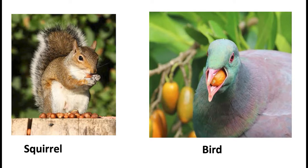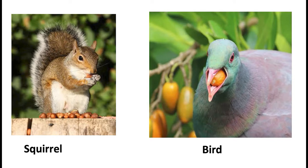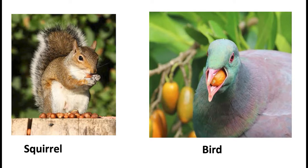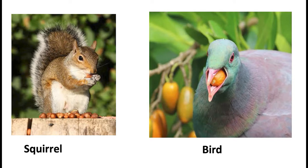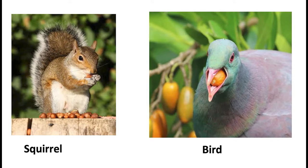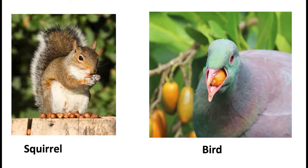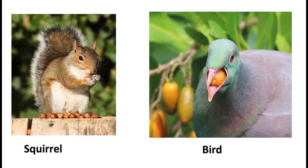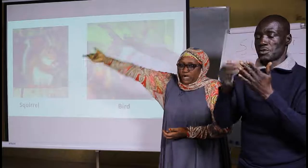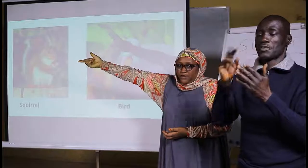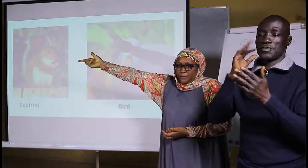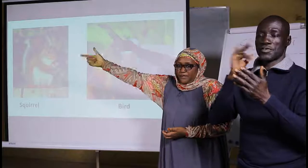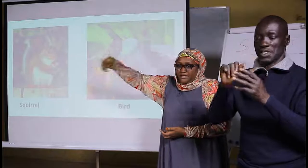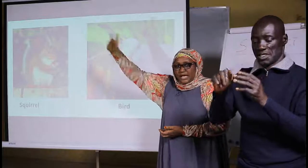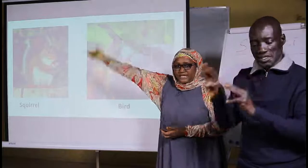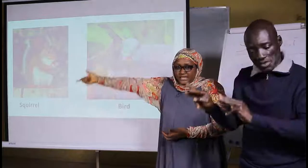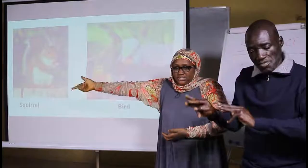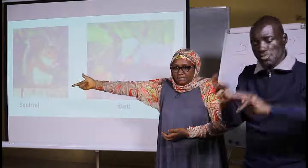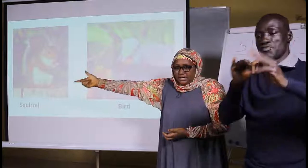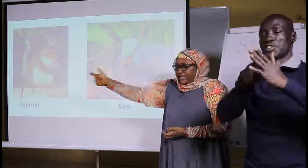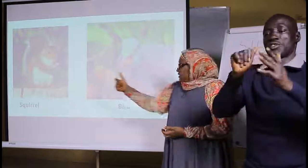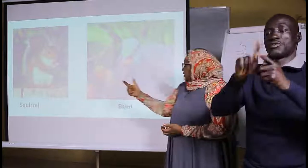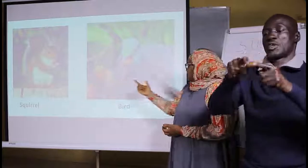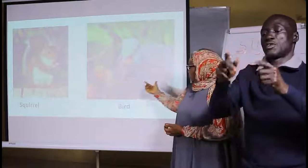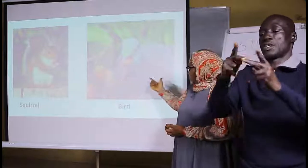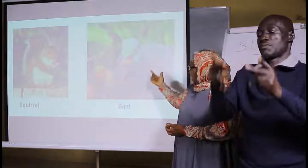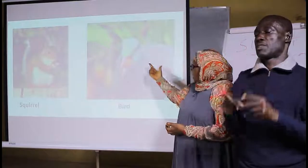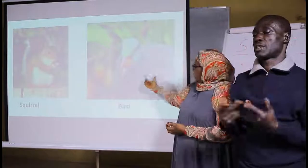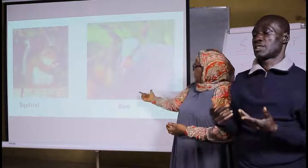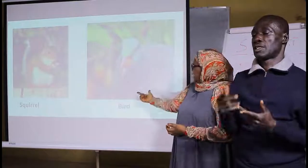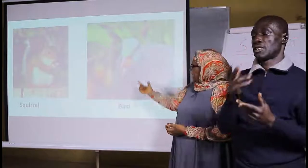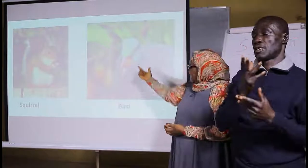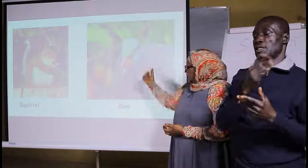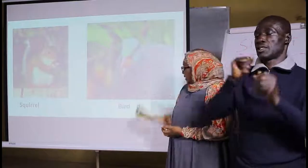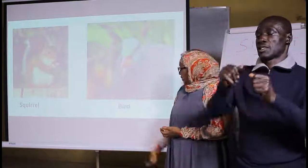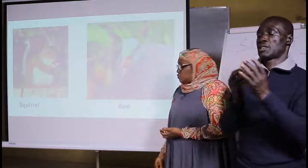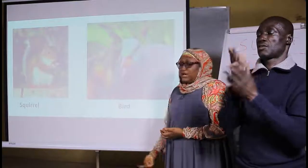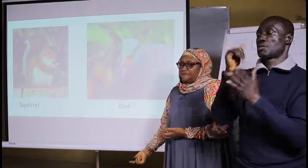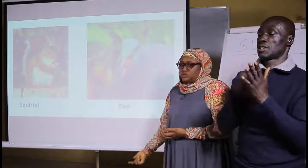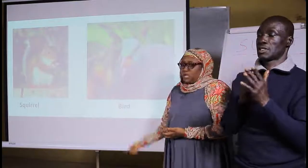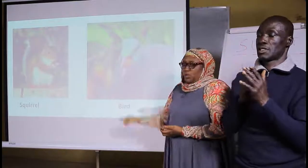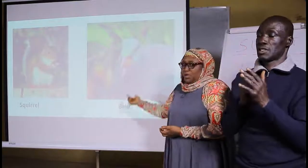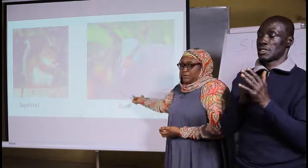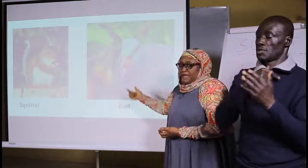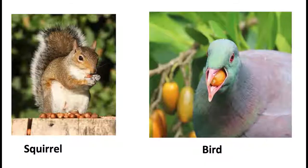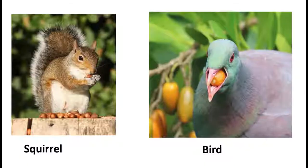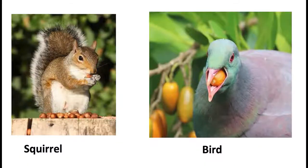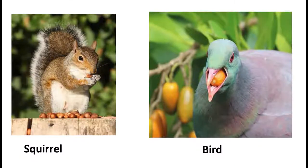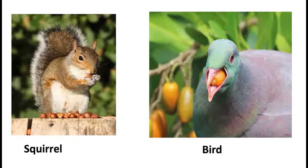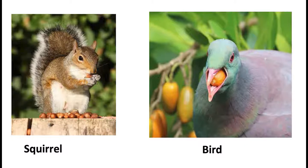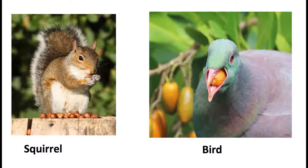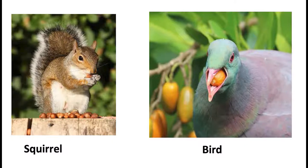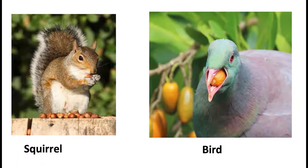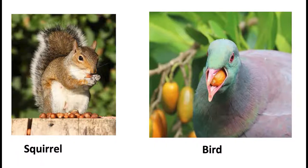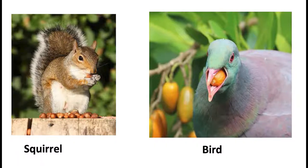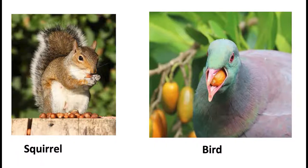this place with the fruit to another place and it can germinate there. The same thing, we have another bird here eating a particular fruit. When the bird flies